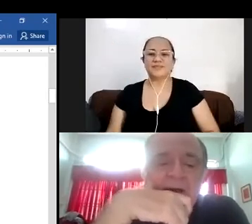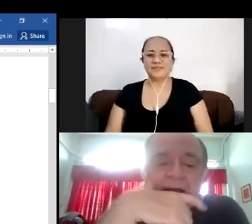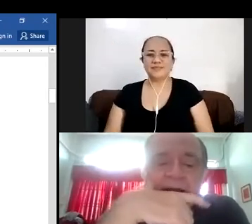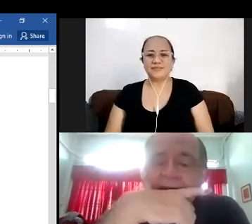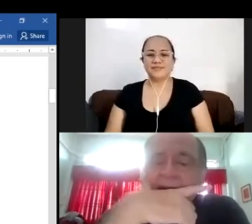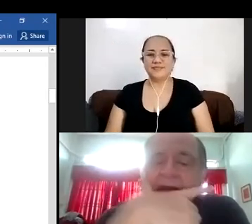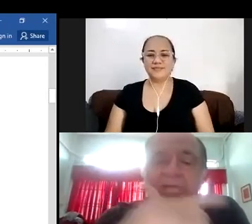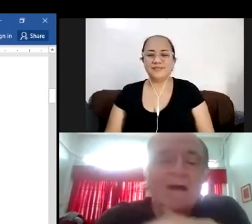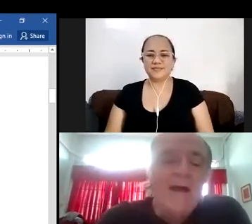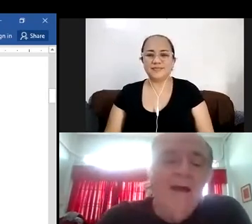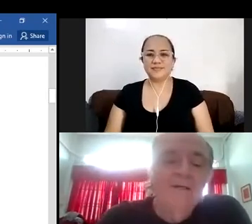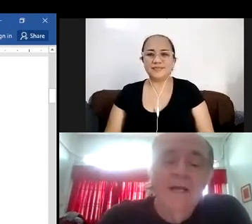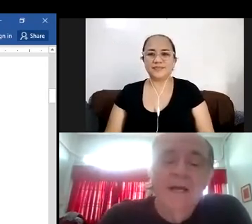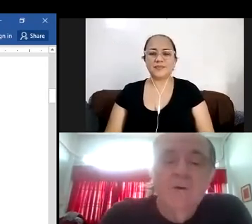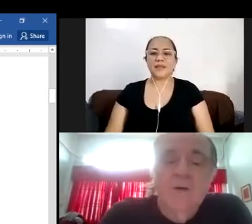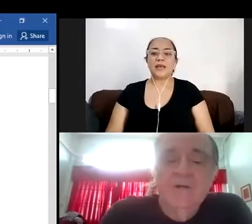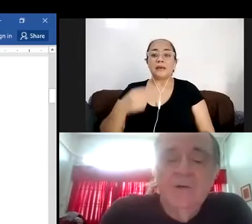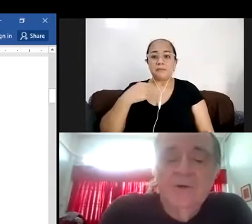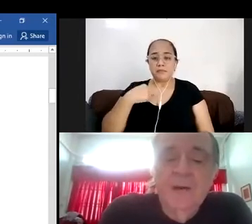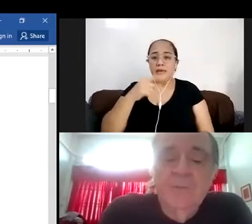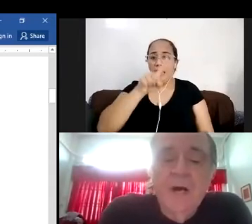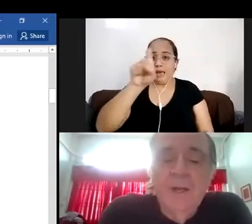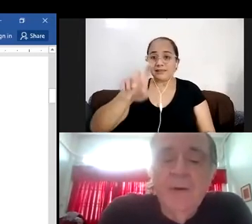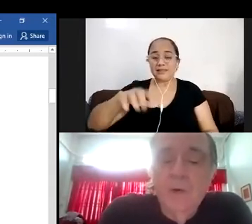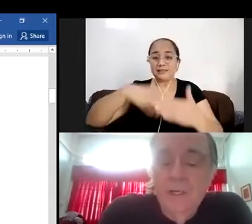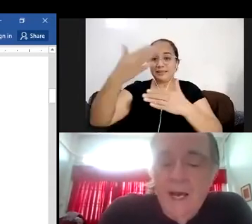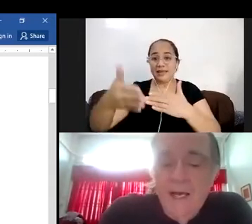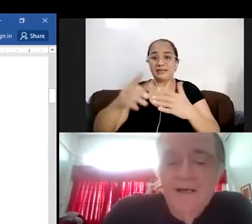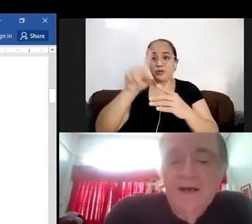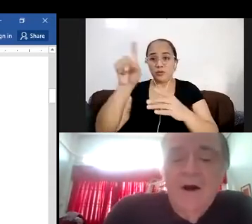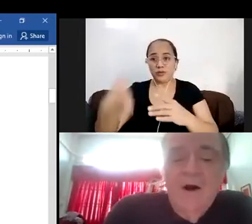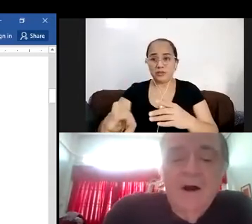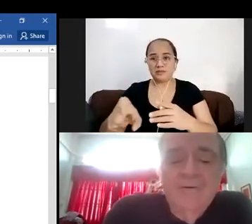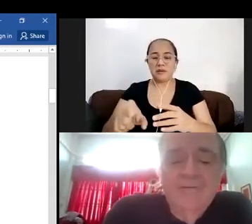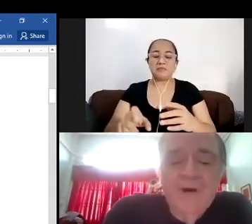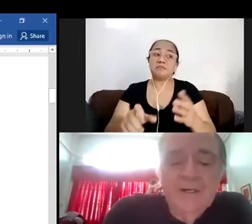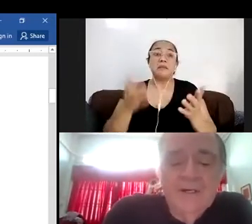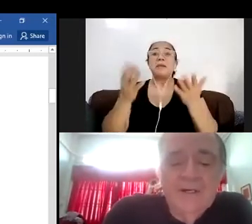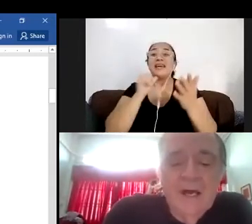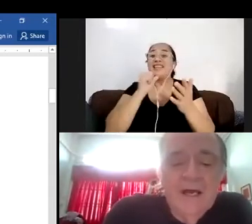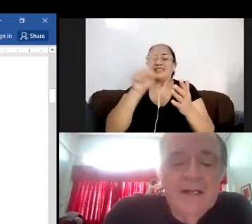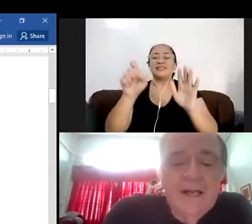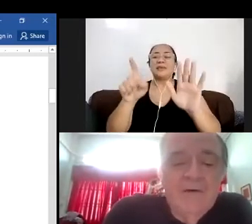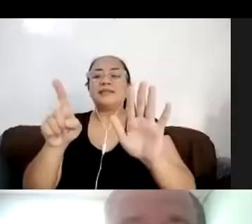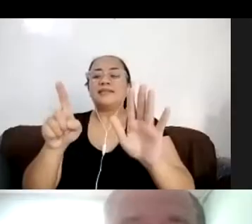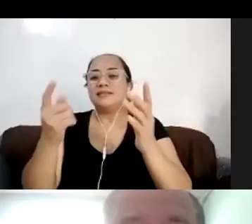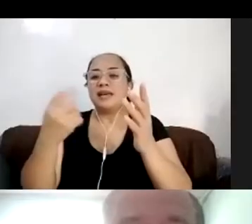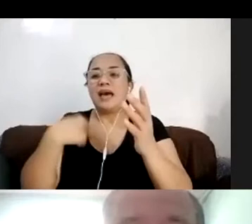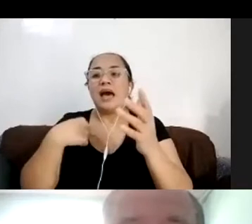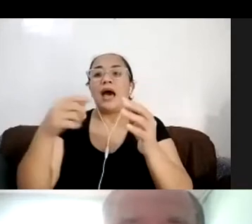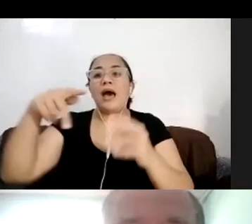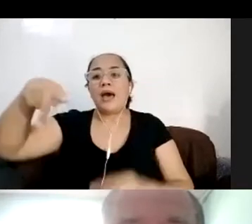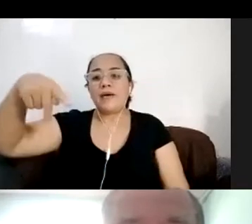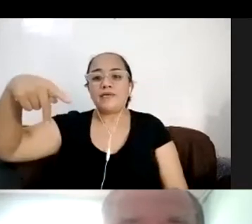So if I ask the next question, which I probably would not, are the phrases noun